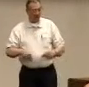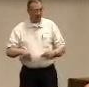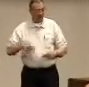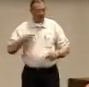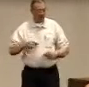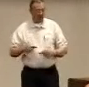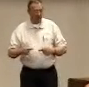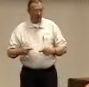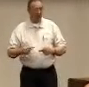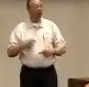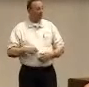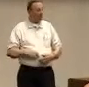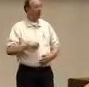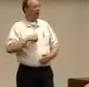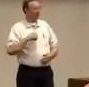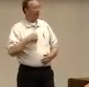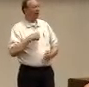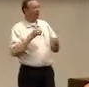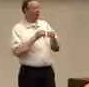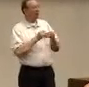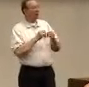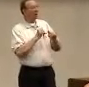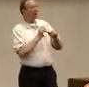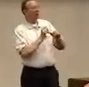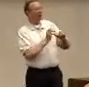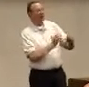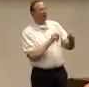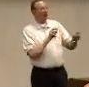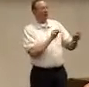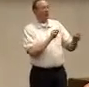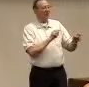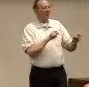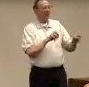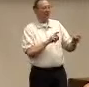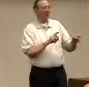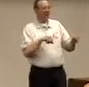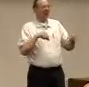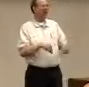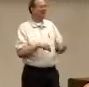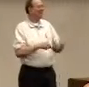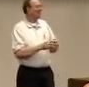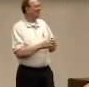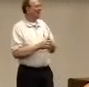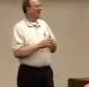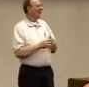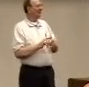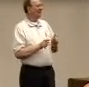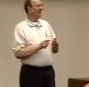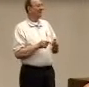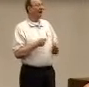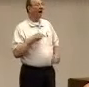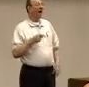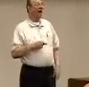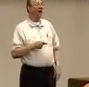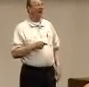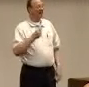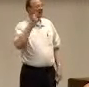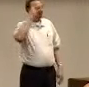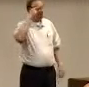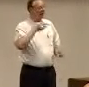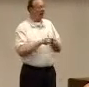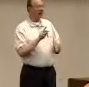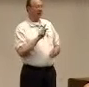back. It's something I'm proud of, that we've ingrained ourselves in the work to that point that we can think like a Kiwi. I need to